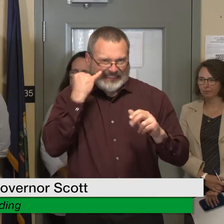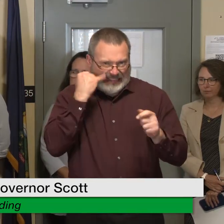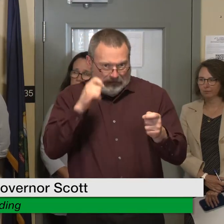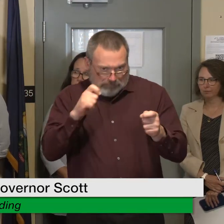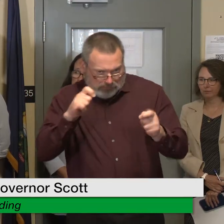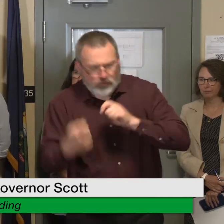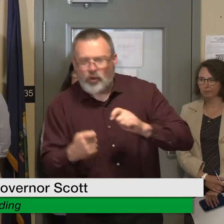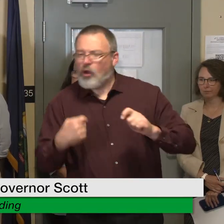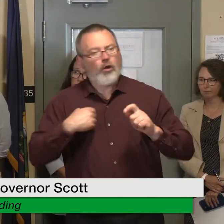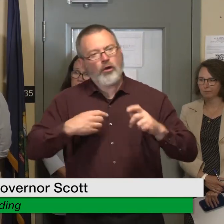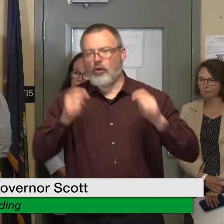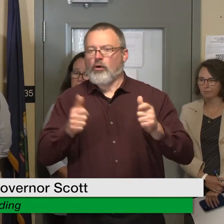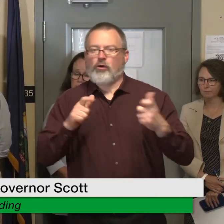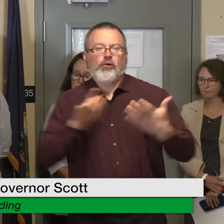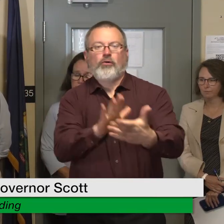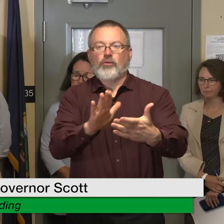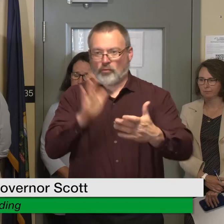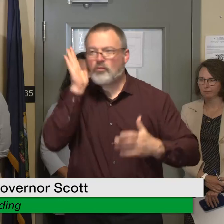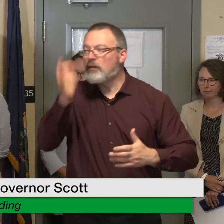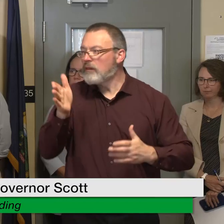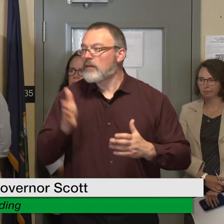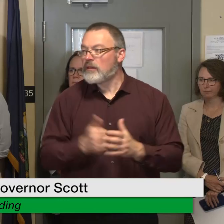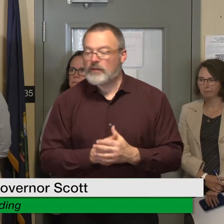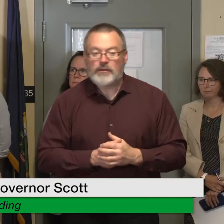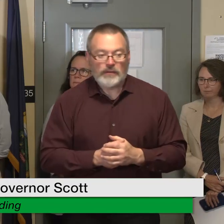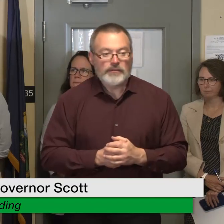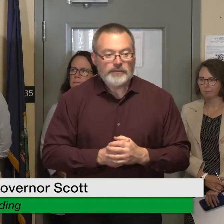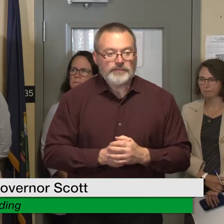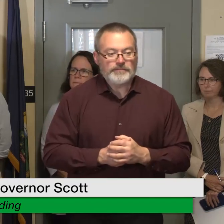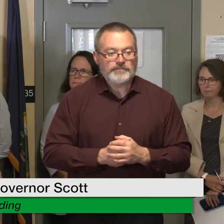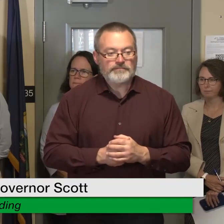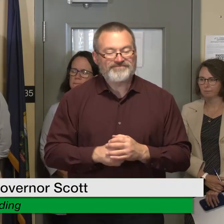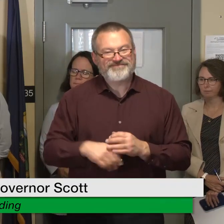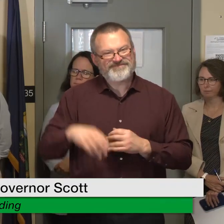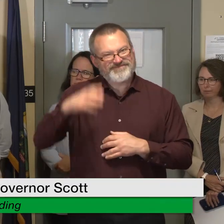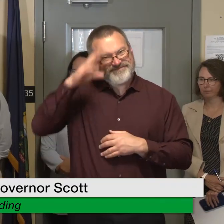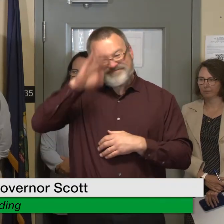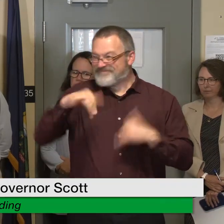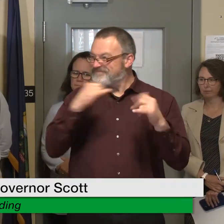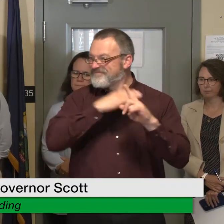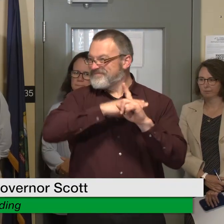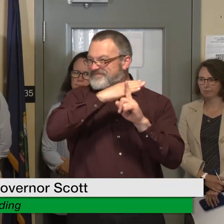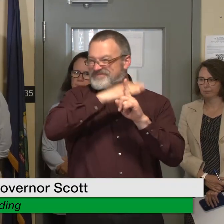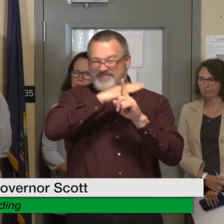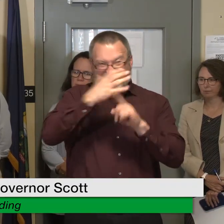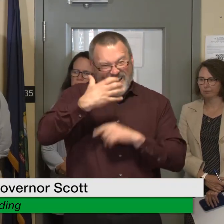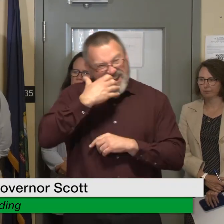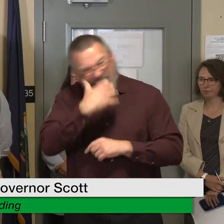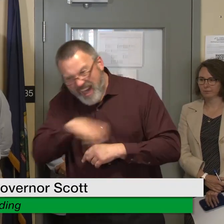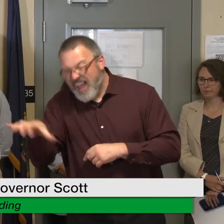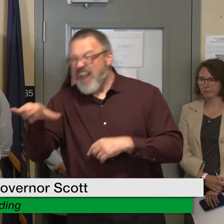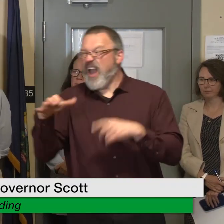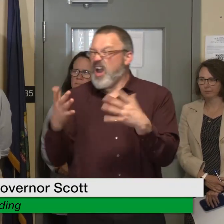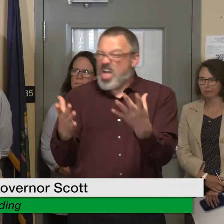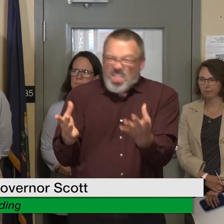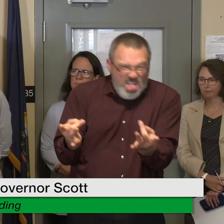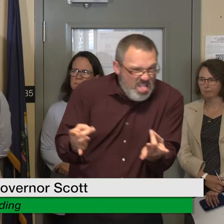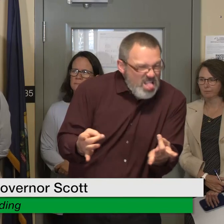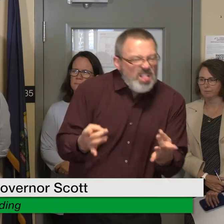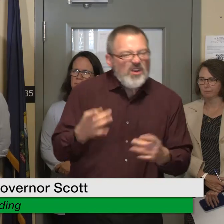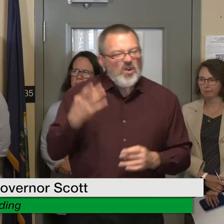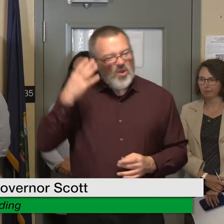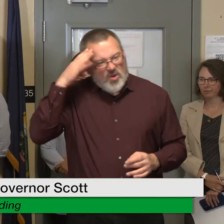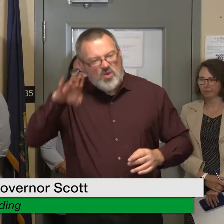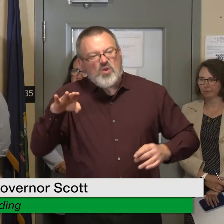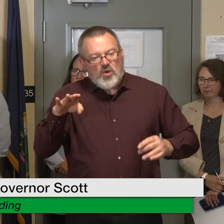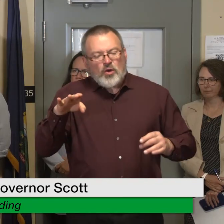Significant heat and humidity are a more immediate concern for us in the next 2 days. A dangerous heat index poses a risk for those